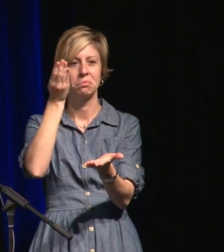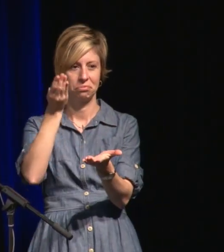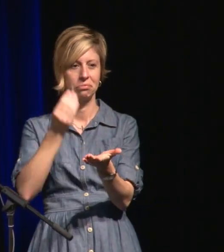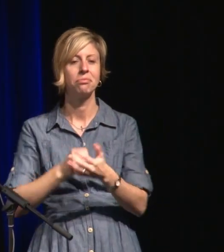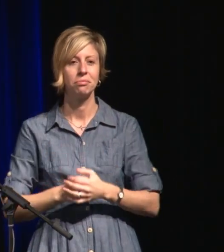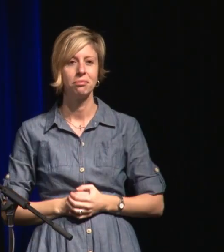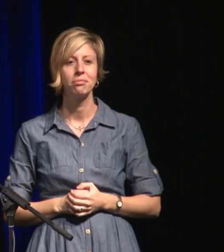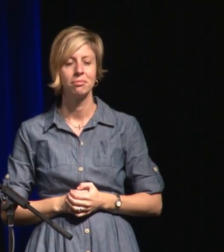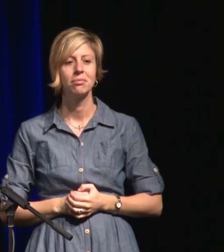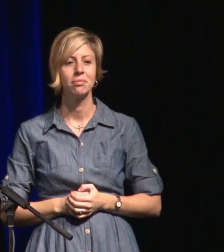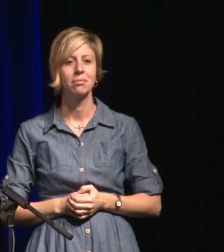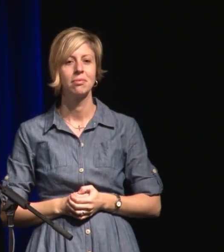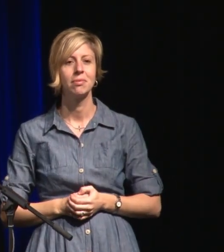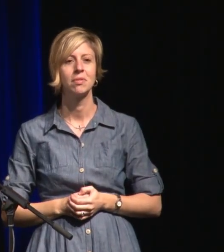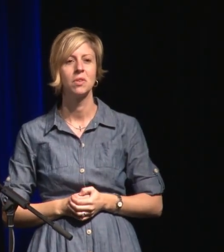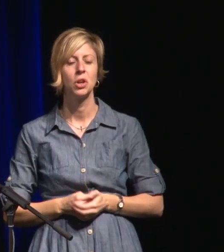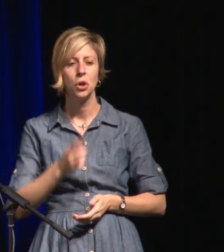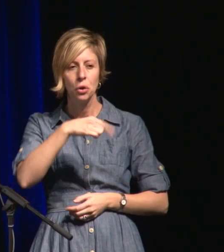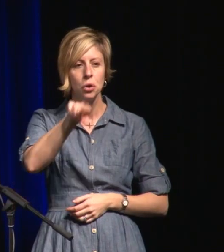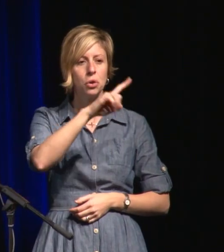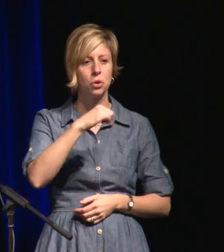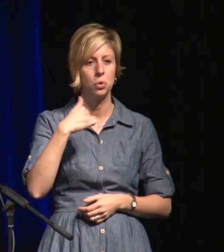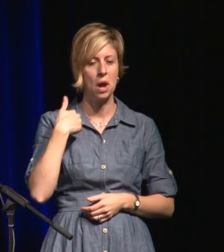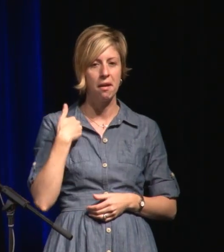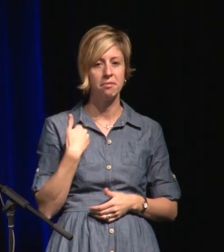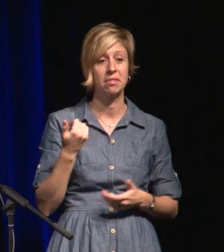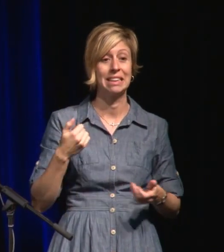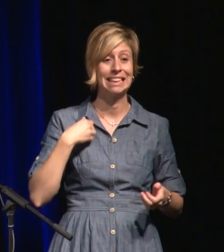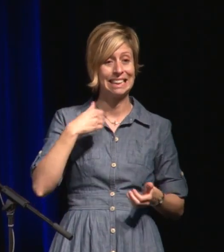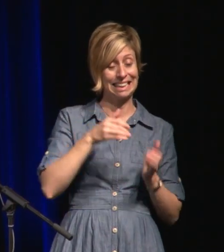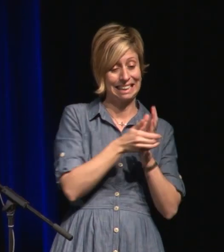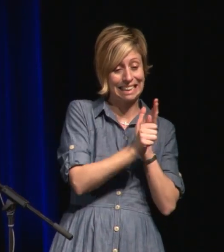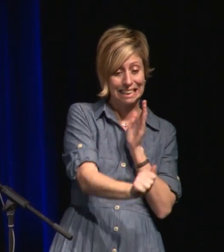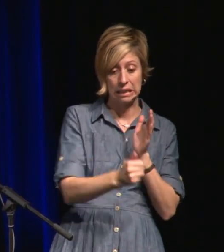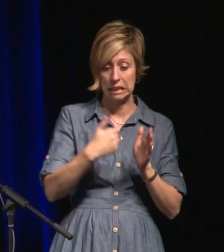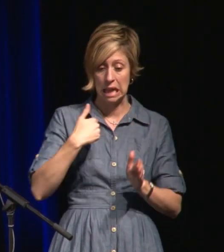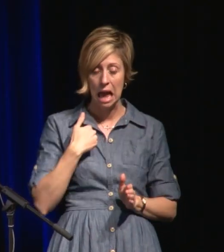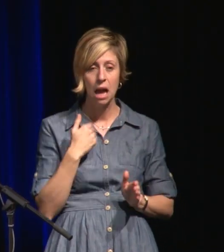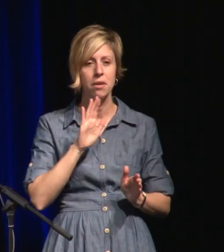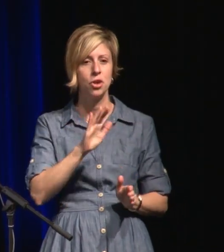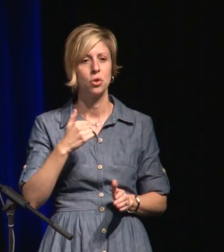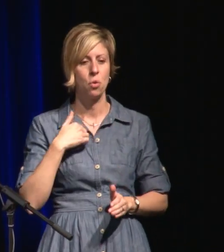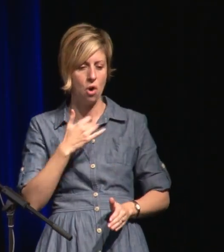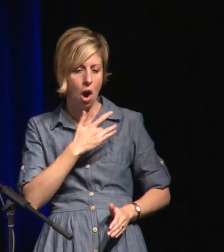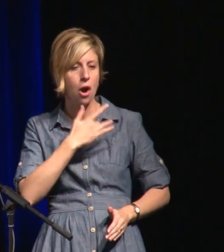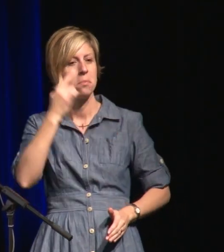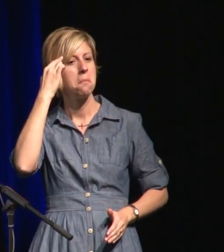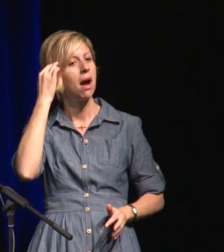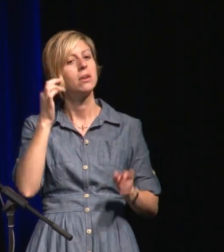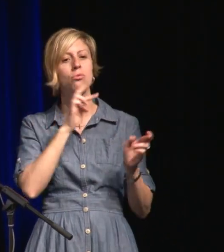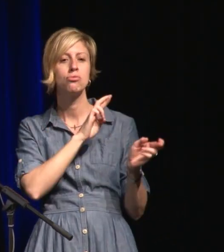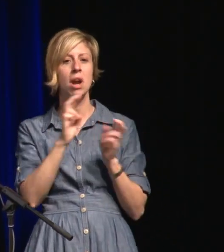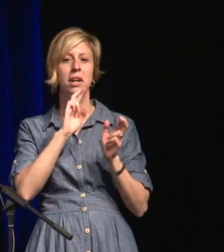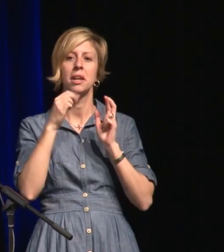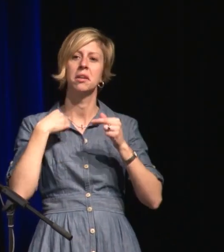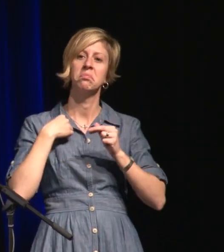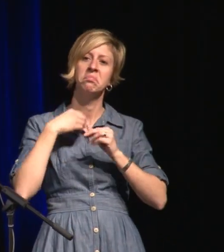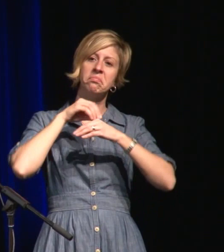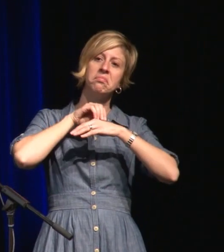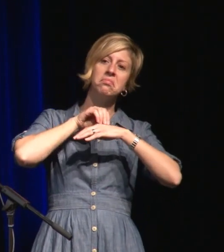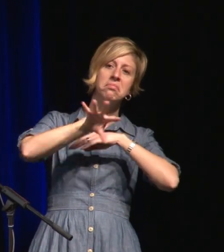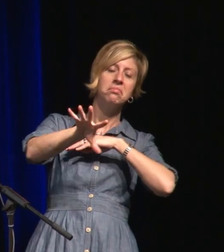skills, and you have a heart filled with purpose and a mind filled with promise to pay it forward.